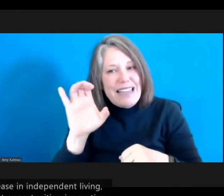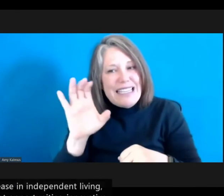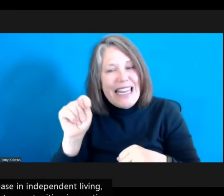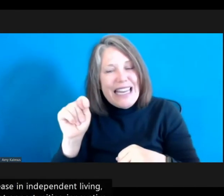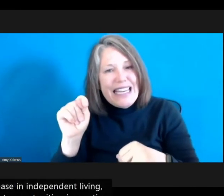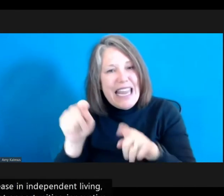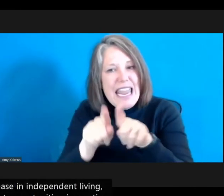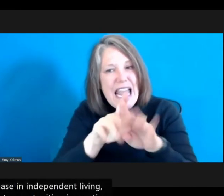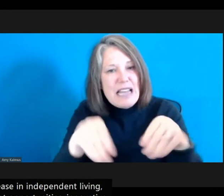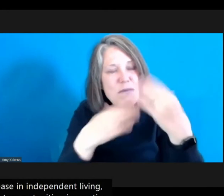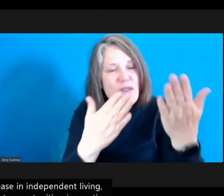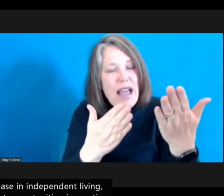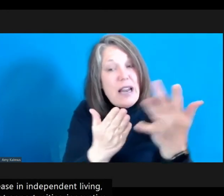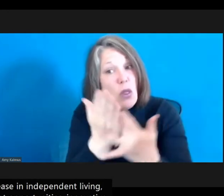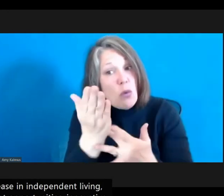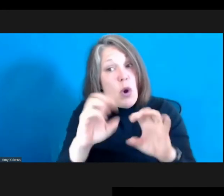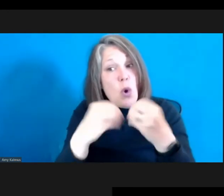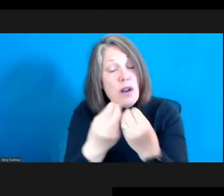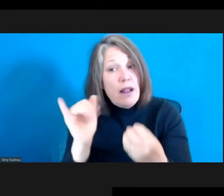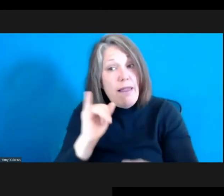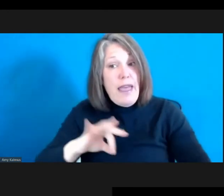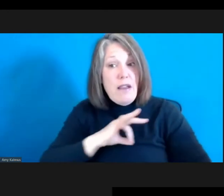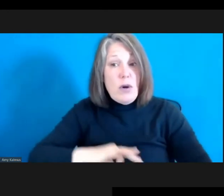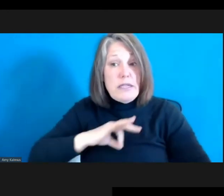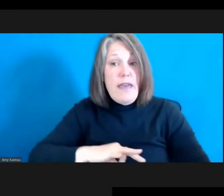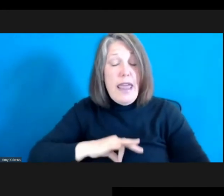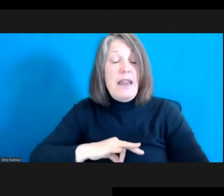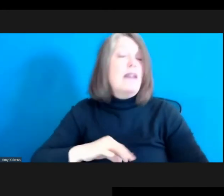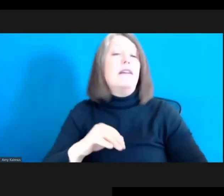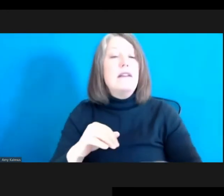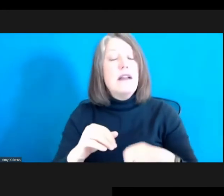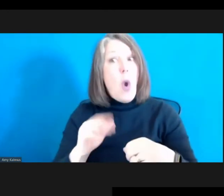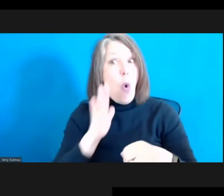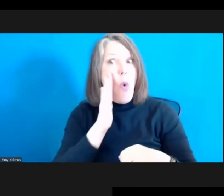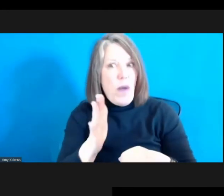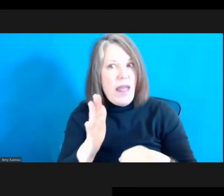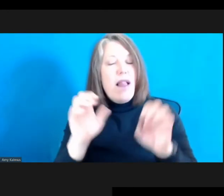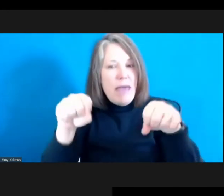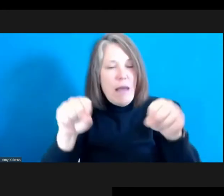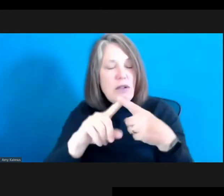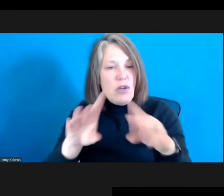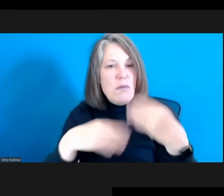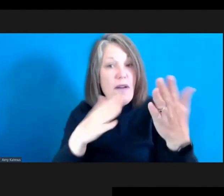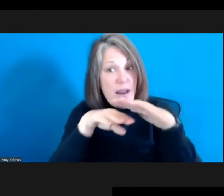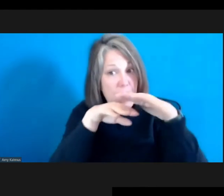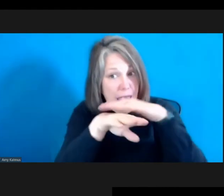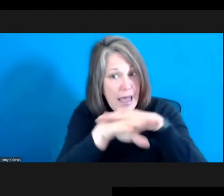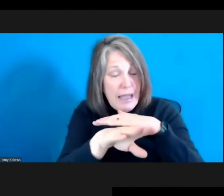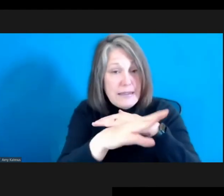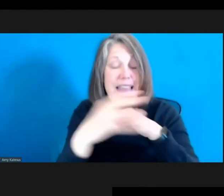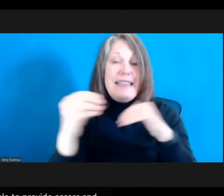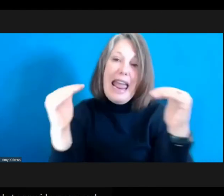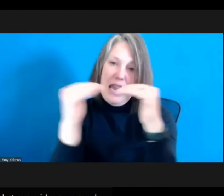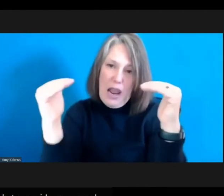as provided through organizations like Voice of Hands, will be able to provide access and